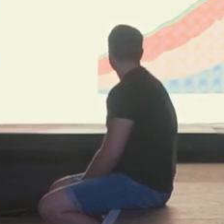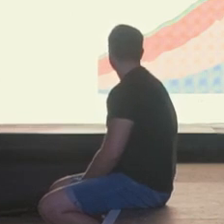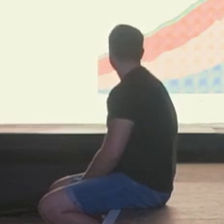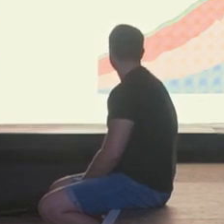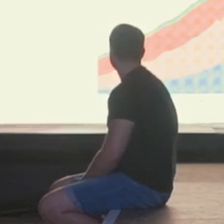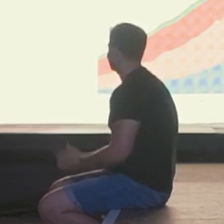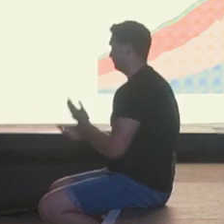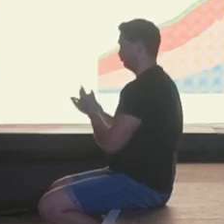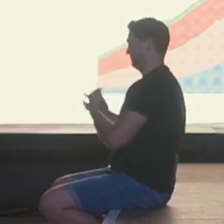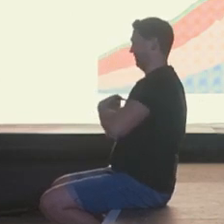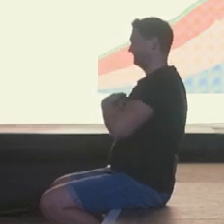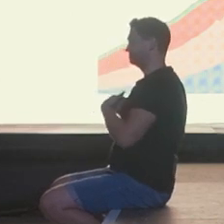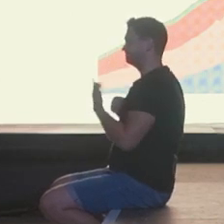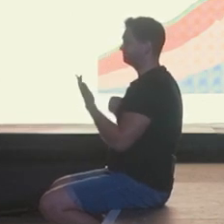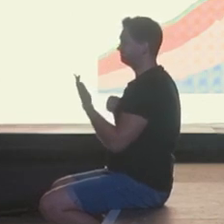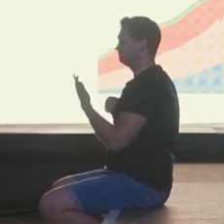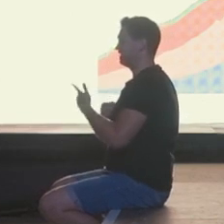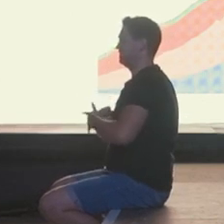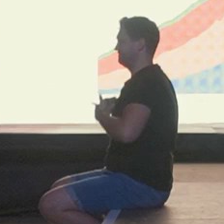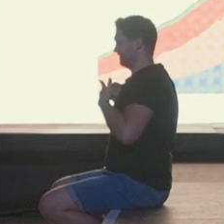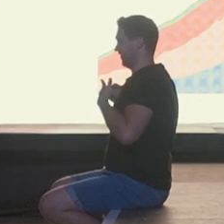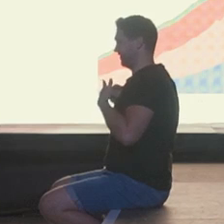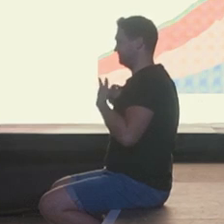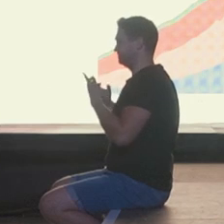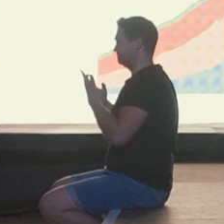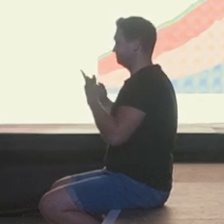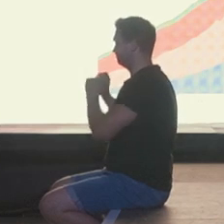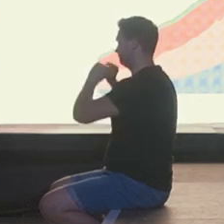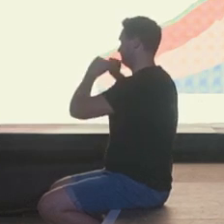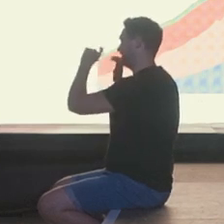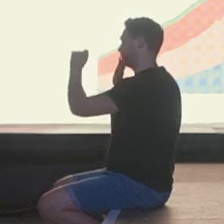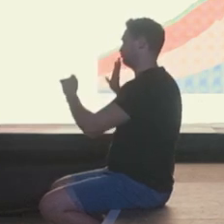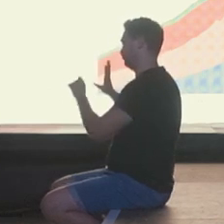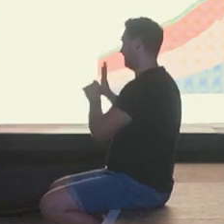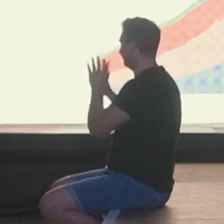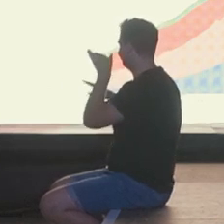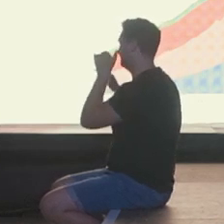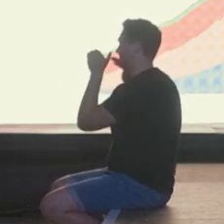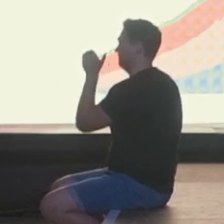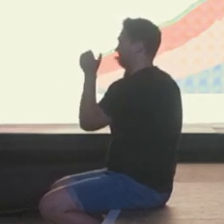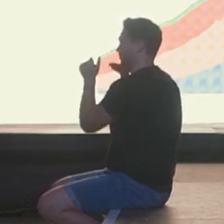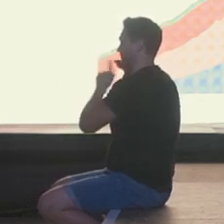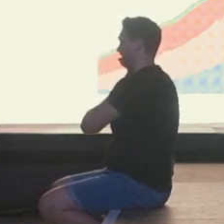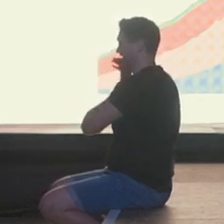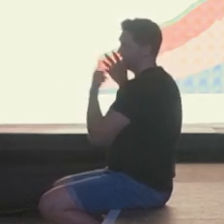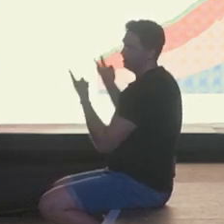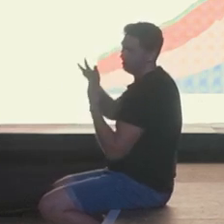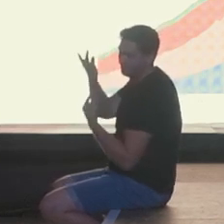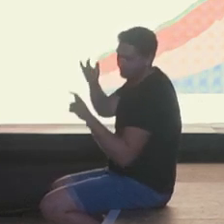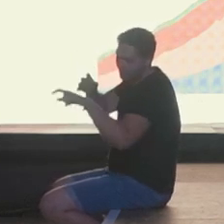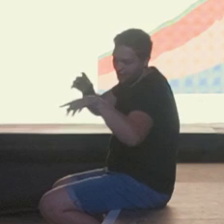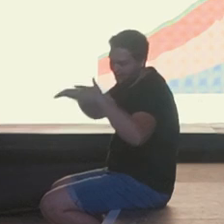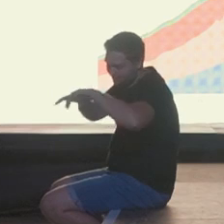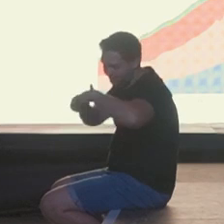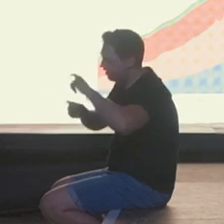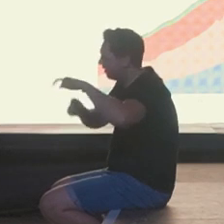And for me, this is a really big reason why this should be the graph that we should care about. It's irrelevant to me how many people